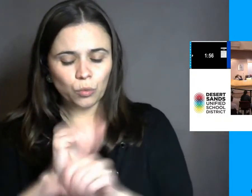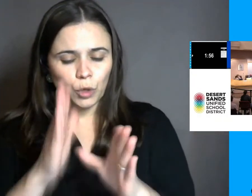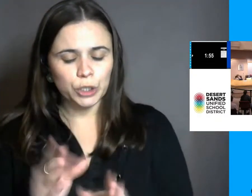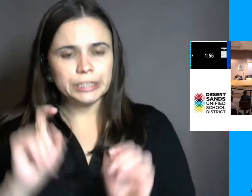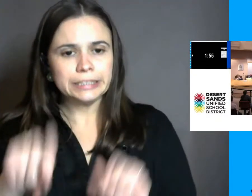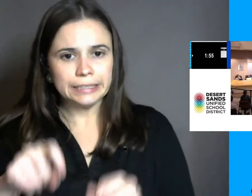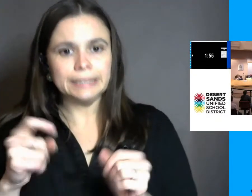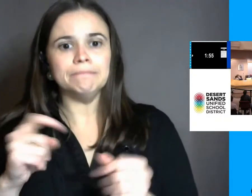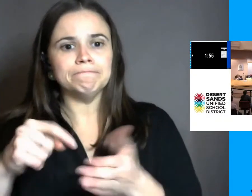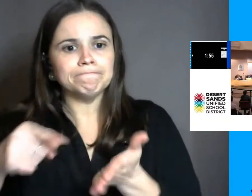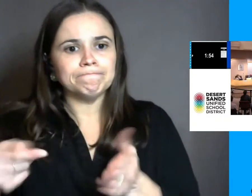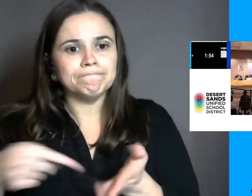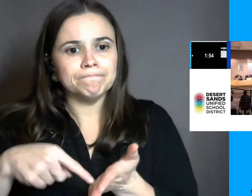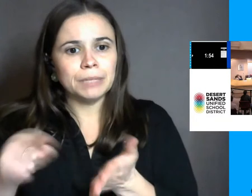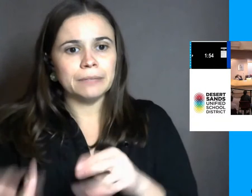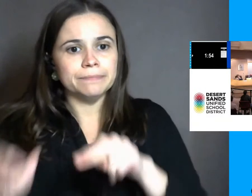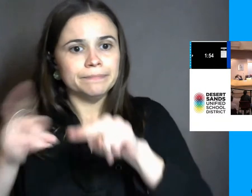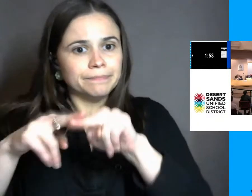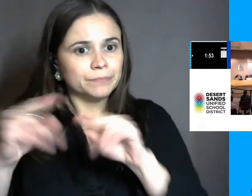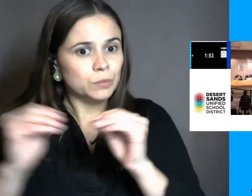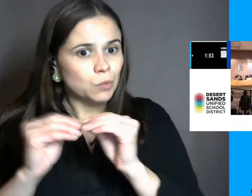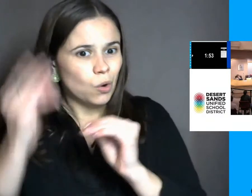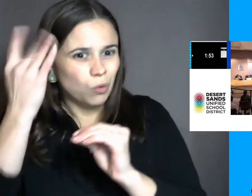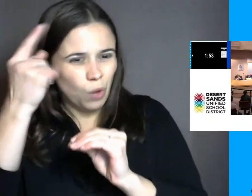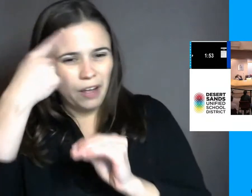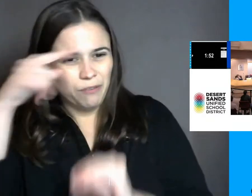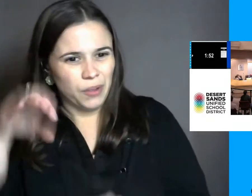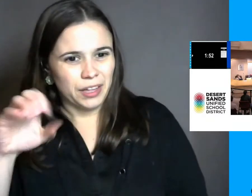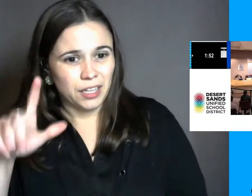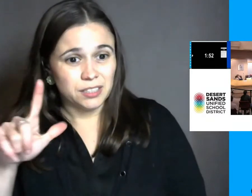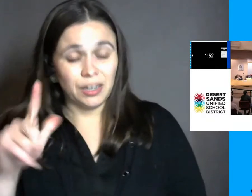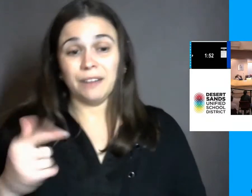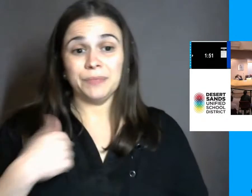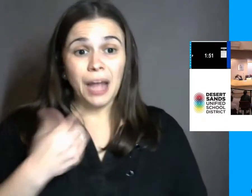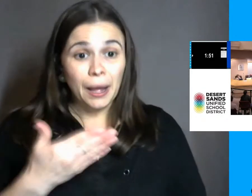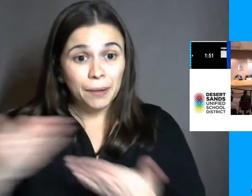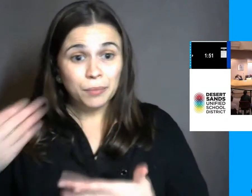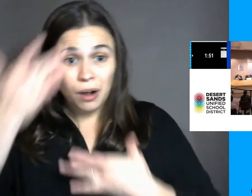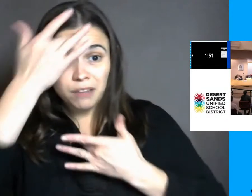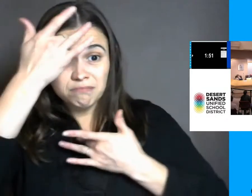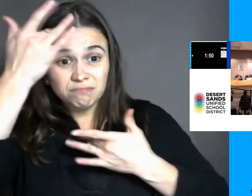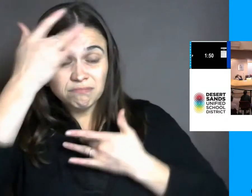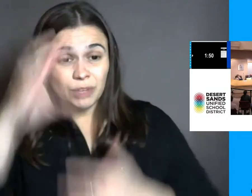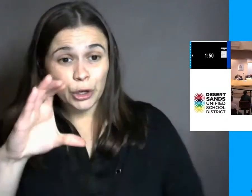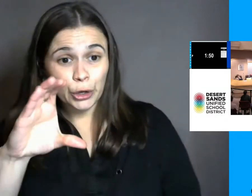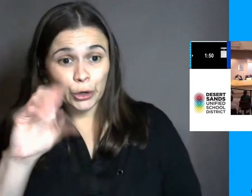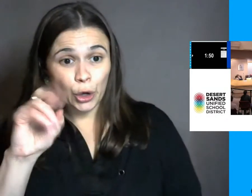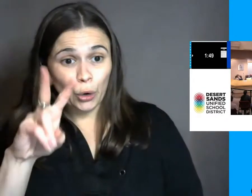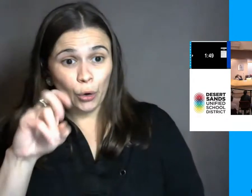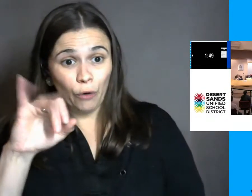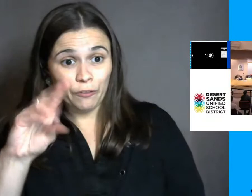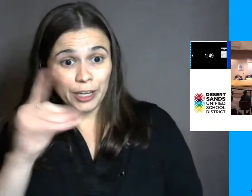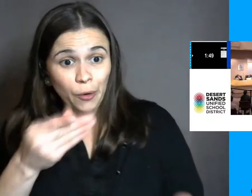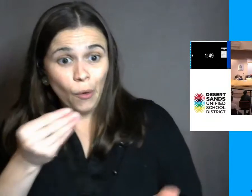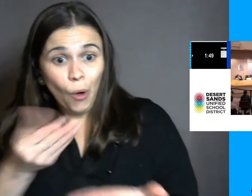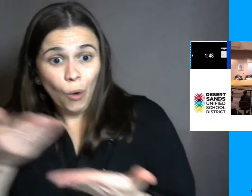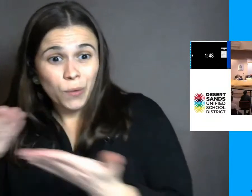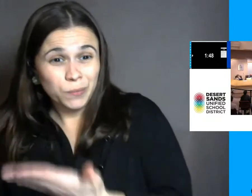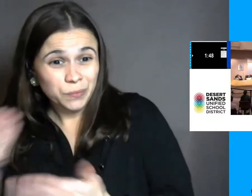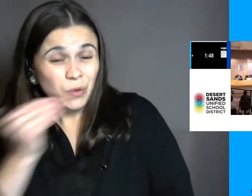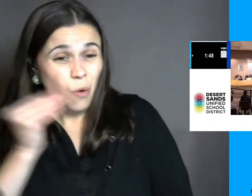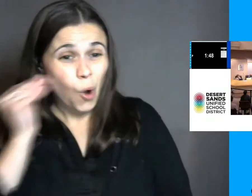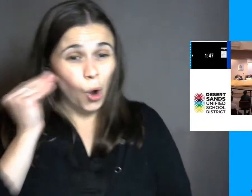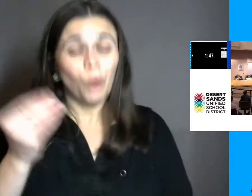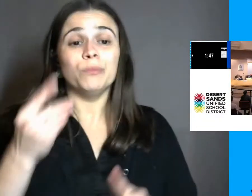and took COVID home, and due to that, I infected my mother and she died, leaving me with my 50-year-old